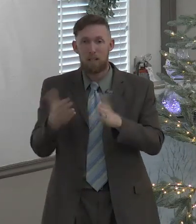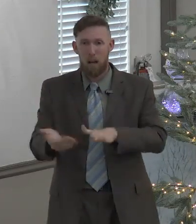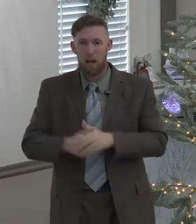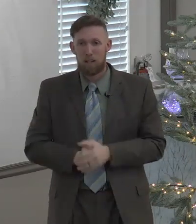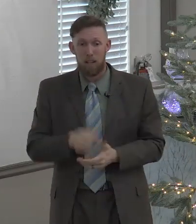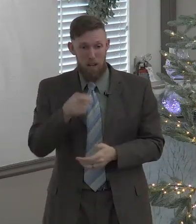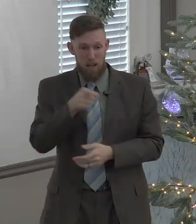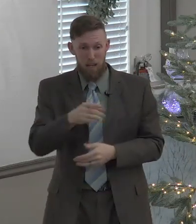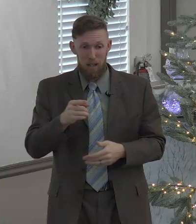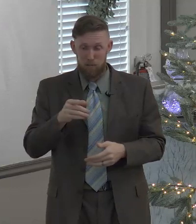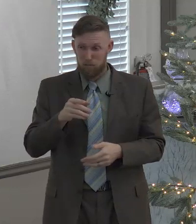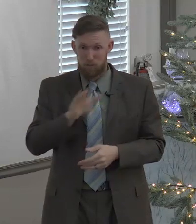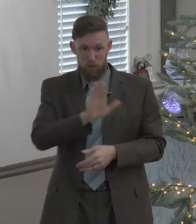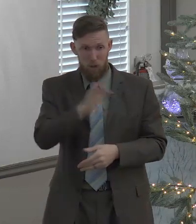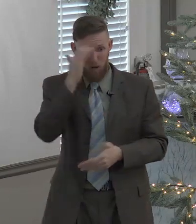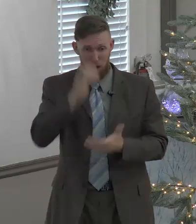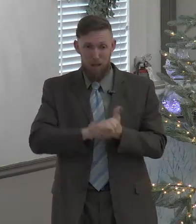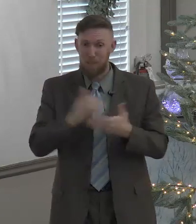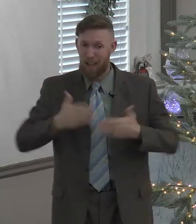he went into eternity.